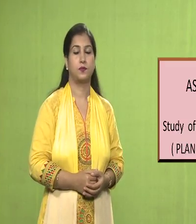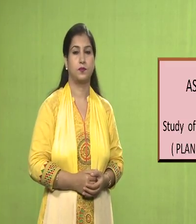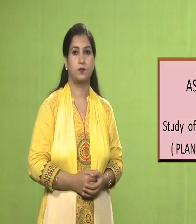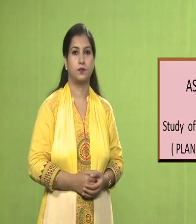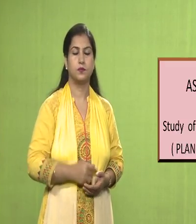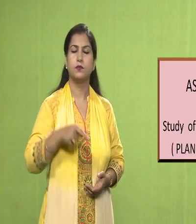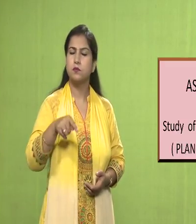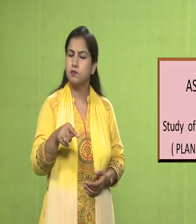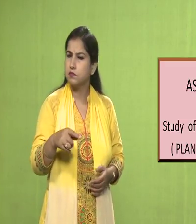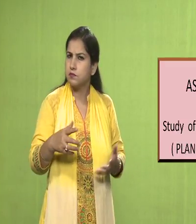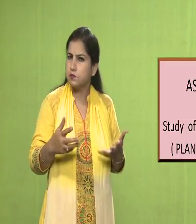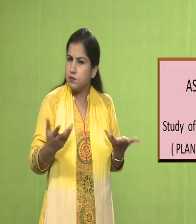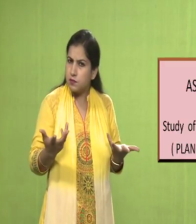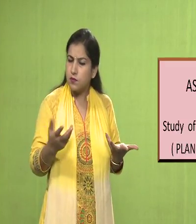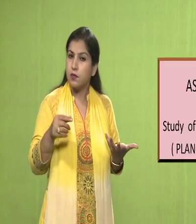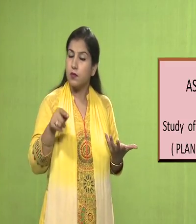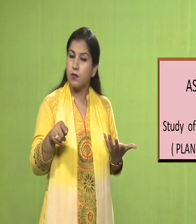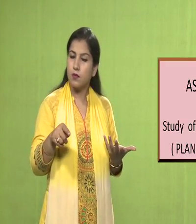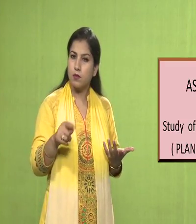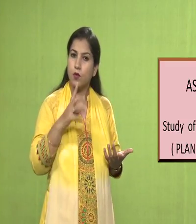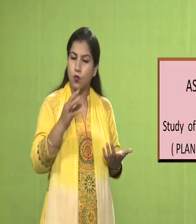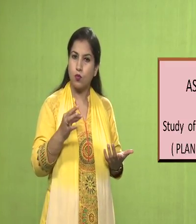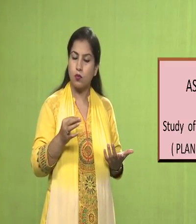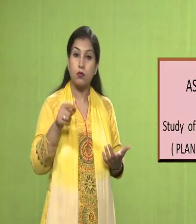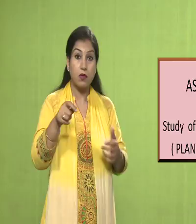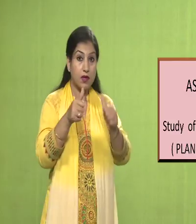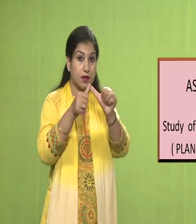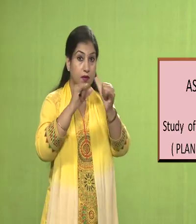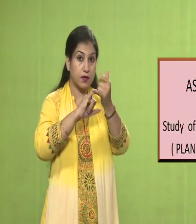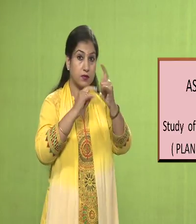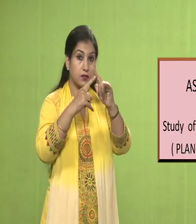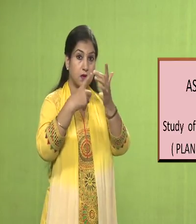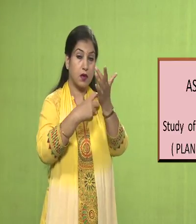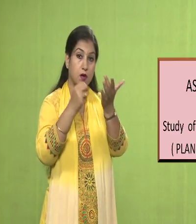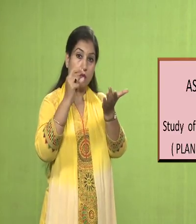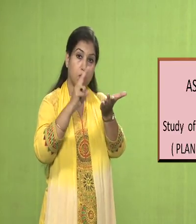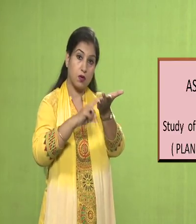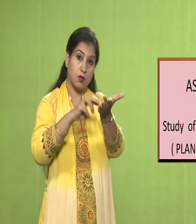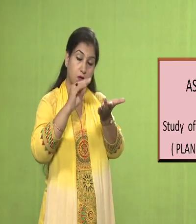It won't be wrong to say that astronomy was reborn during Renaissance.